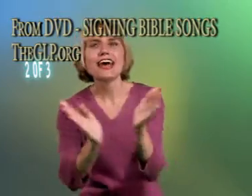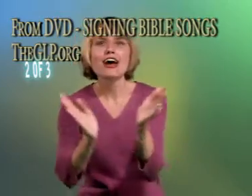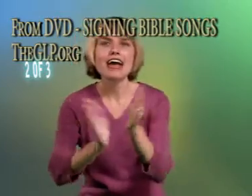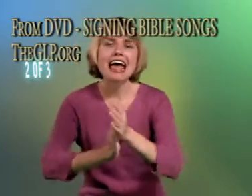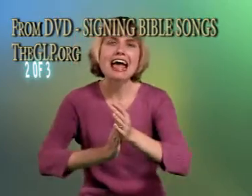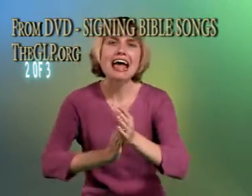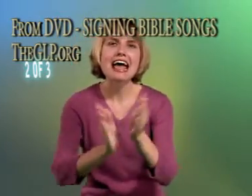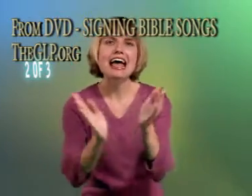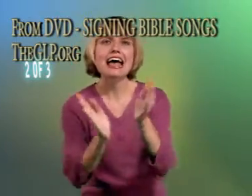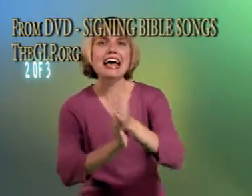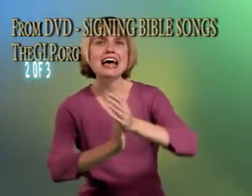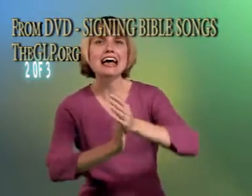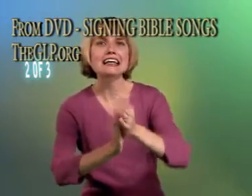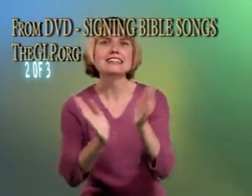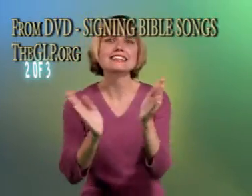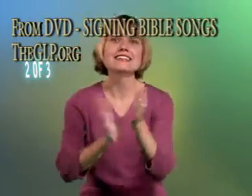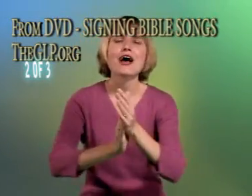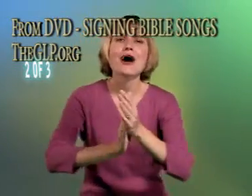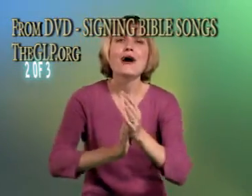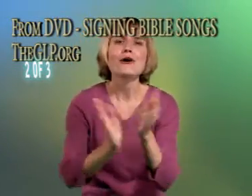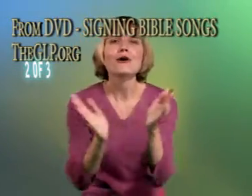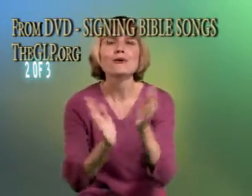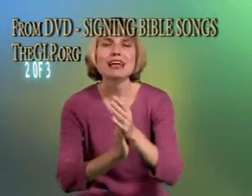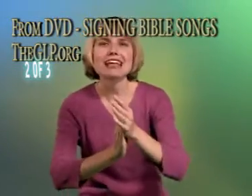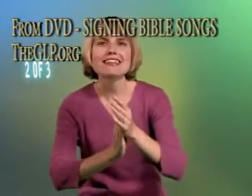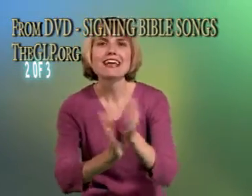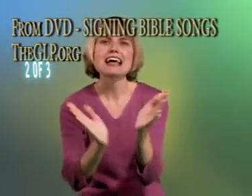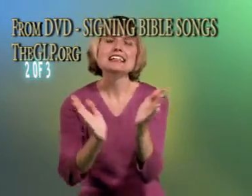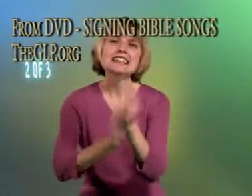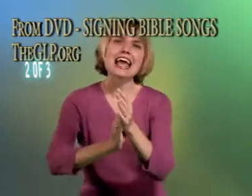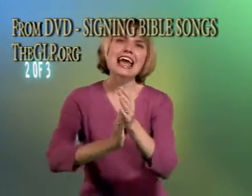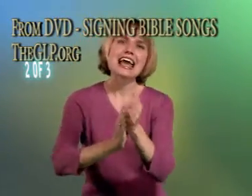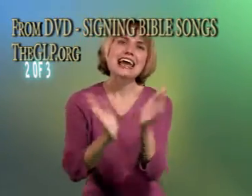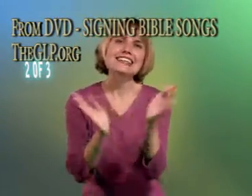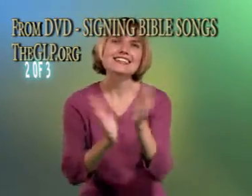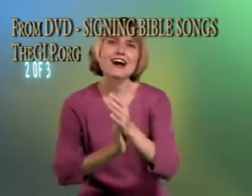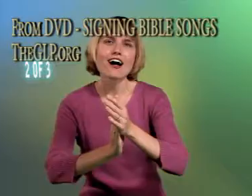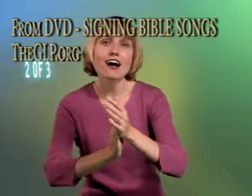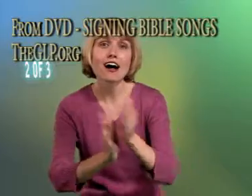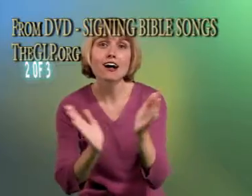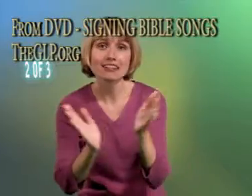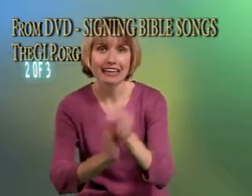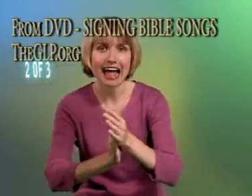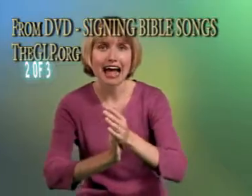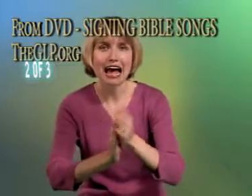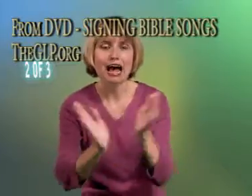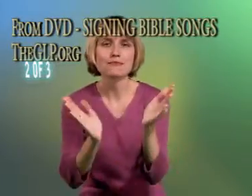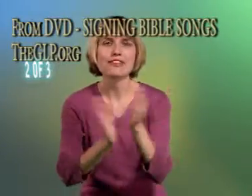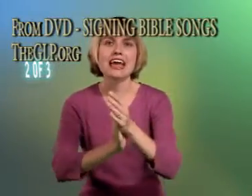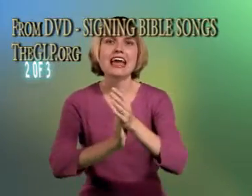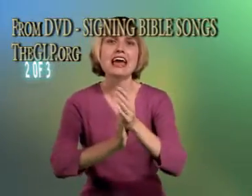their hands, oh, when the saints all clap